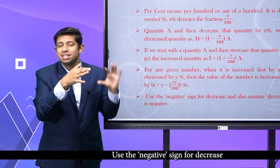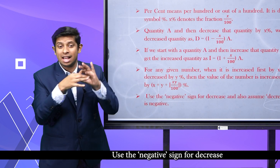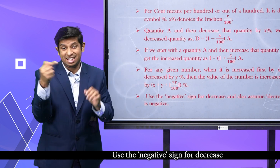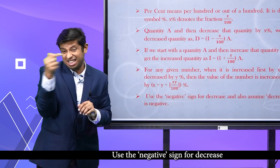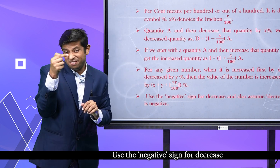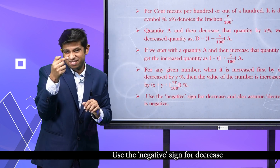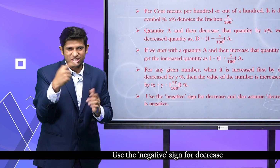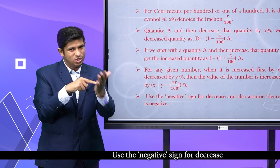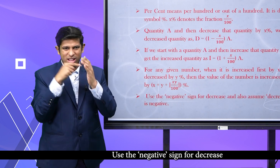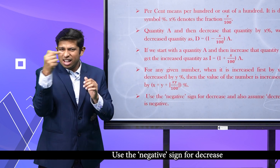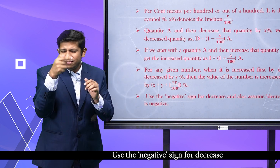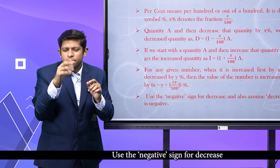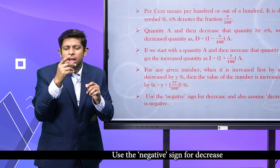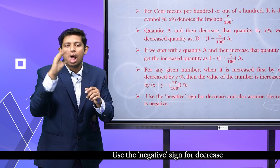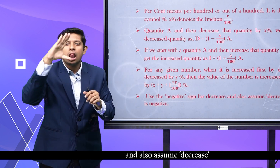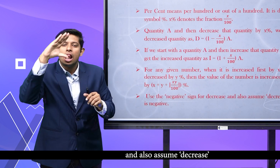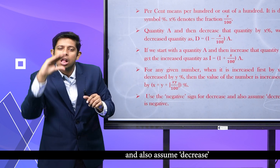Use the negative sign for decrease and also